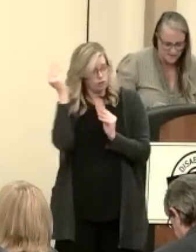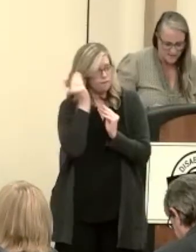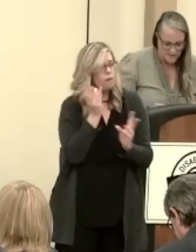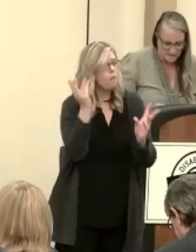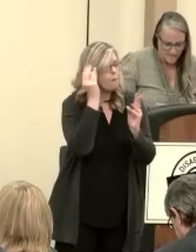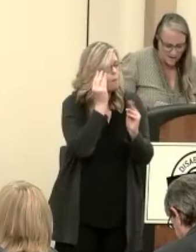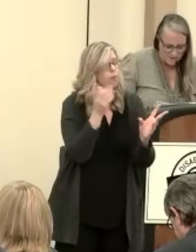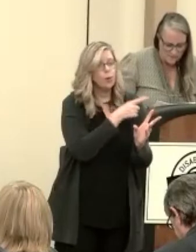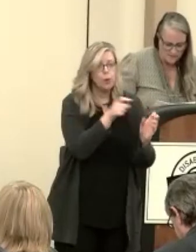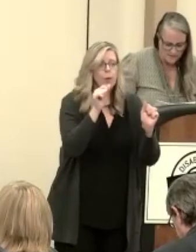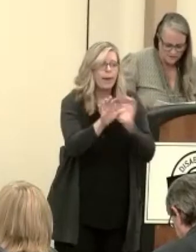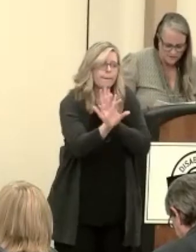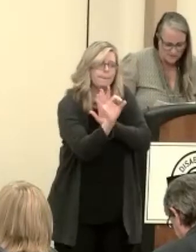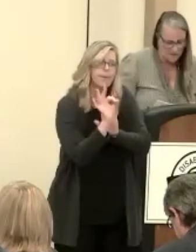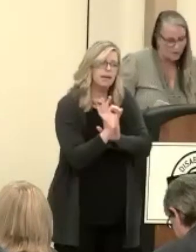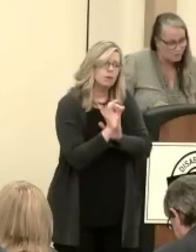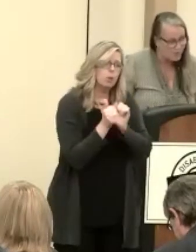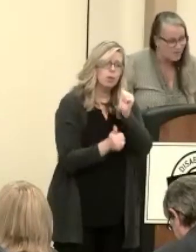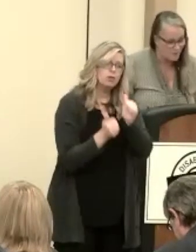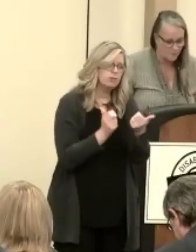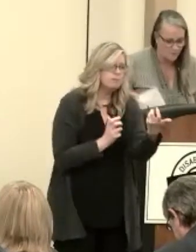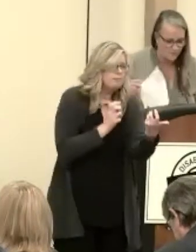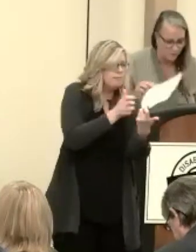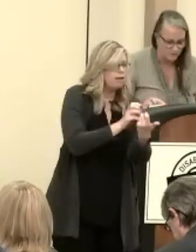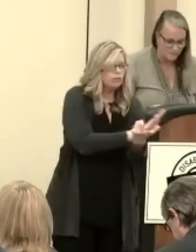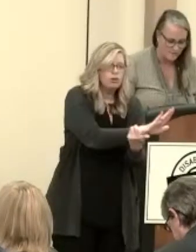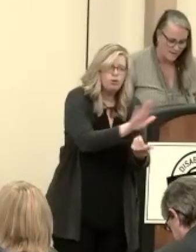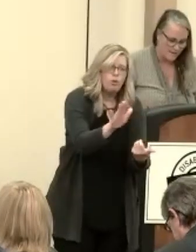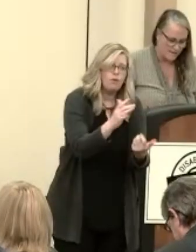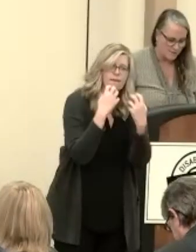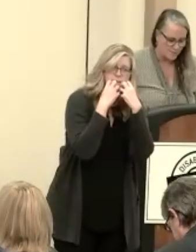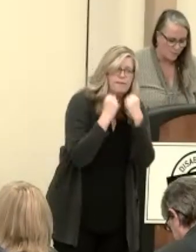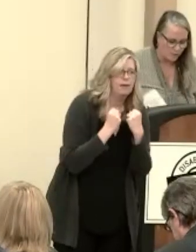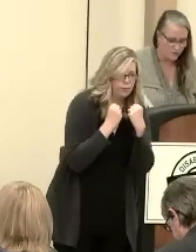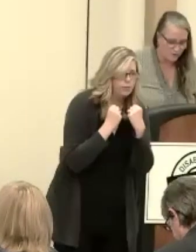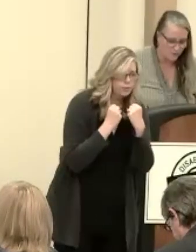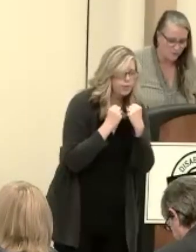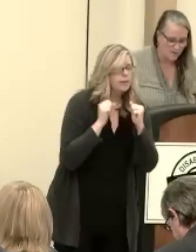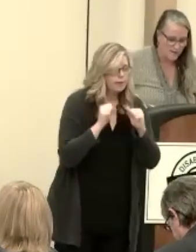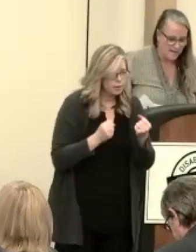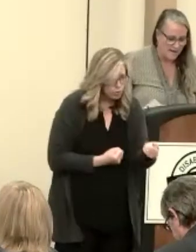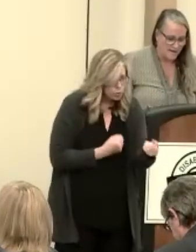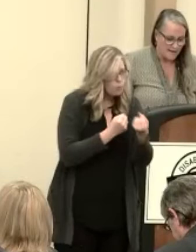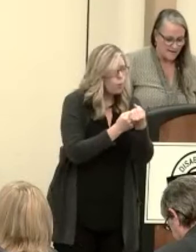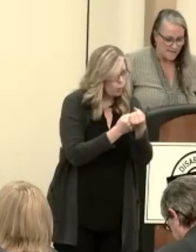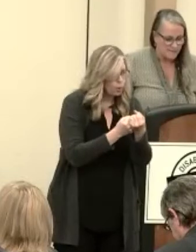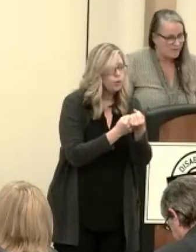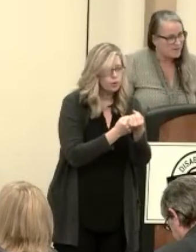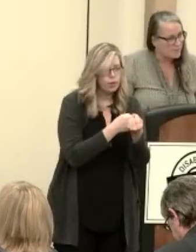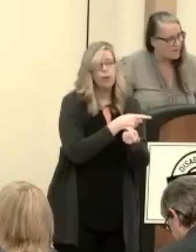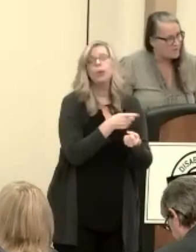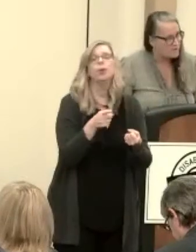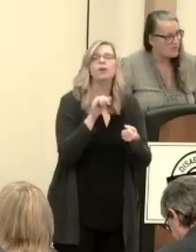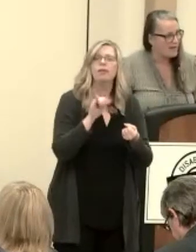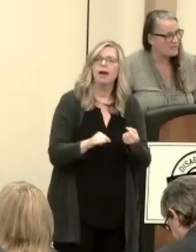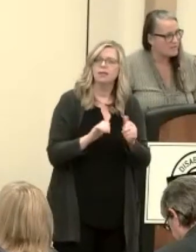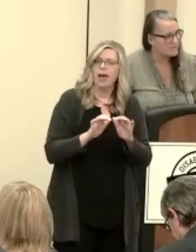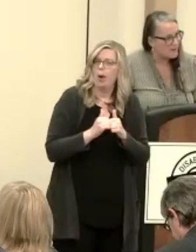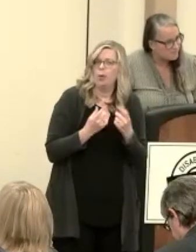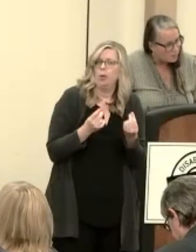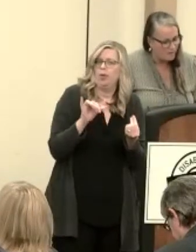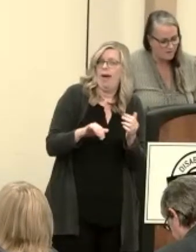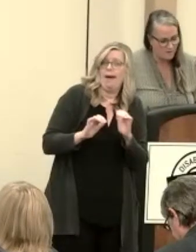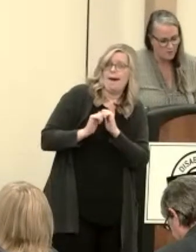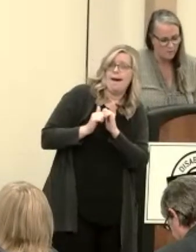reflect the values and the agenda that you think are most important to support you. Is the way you do that is